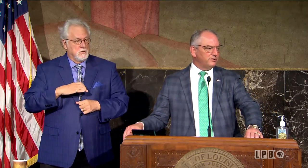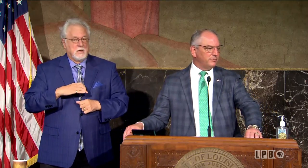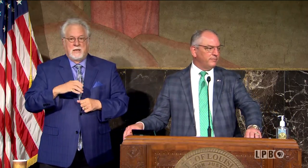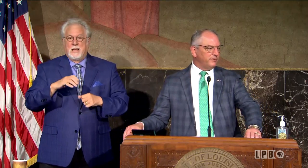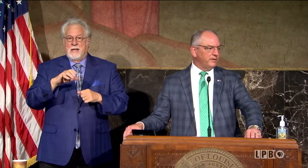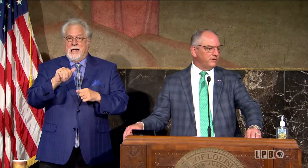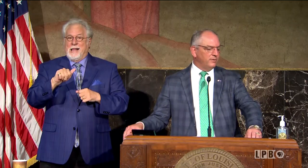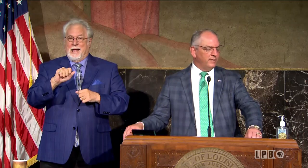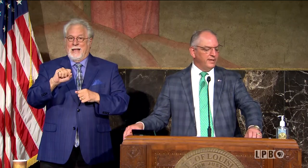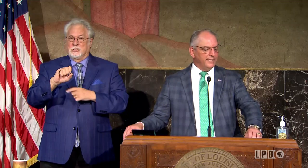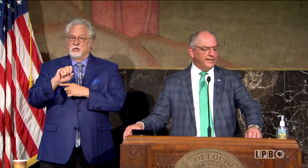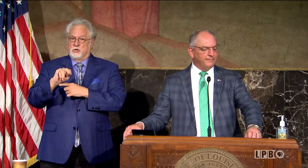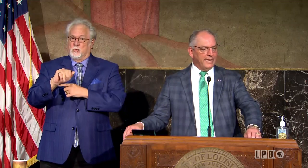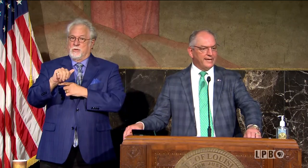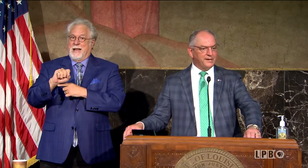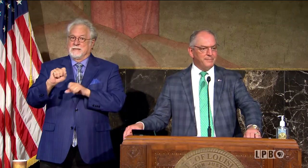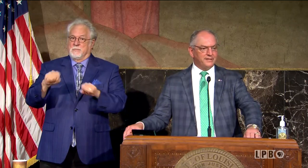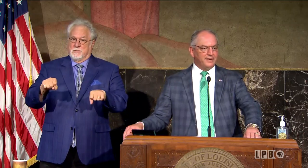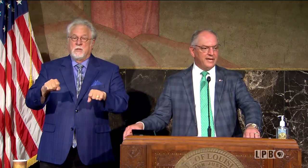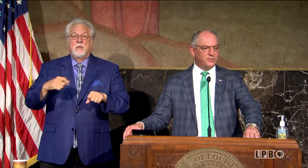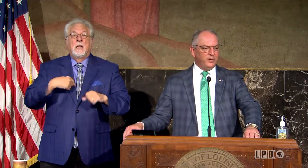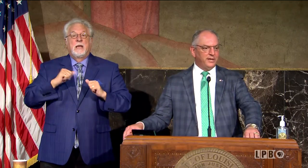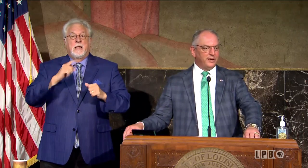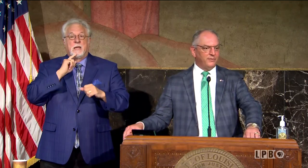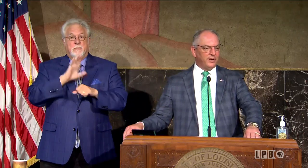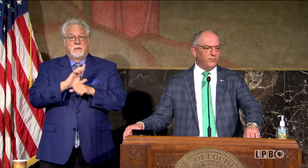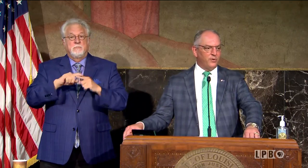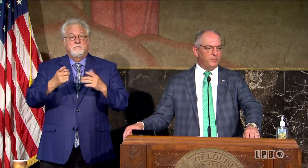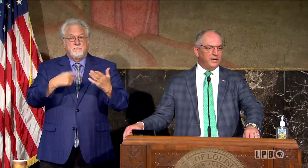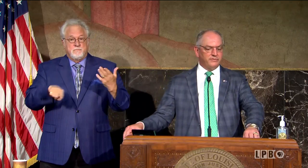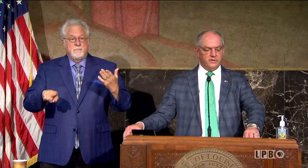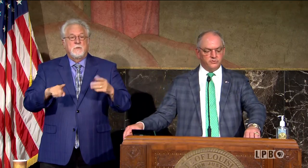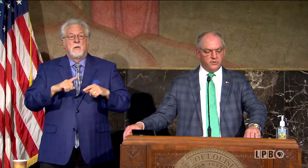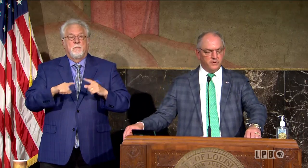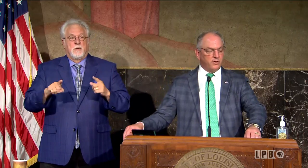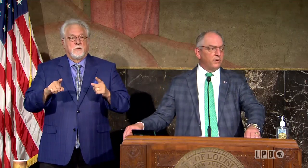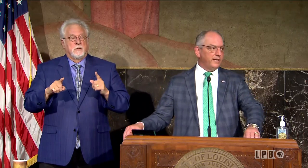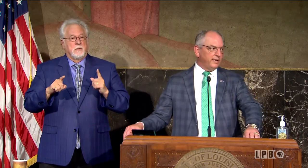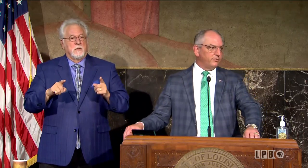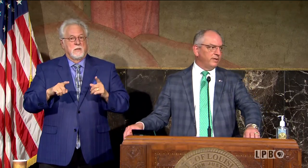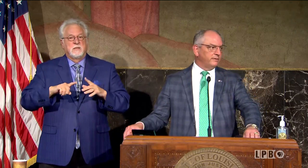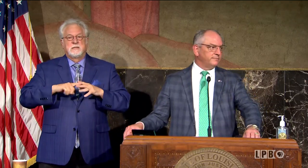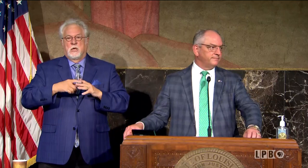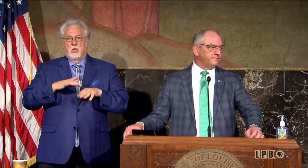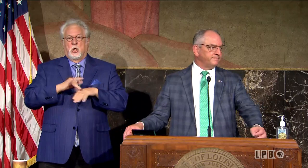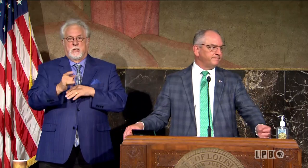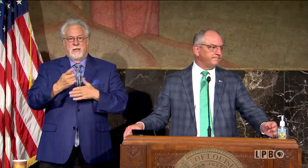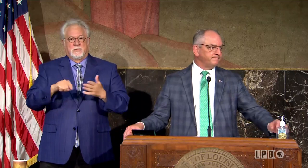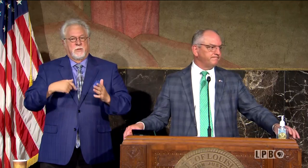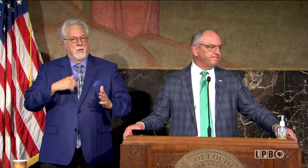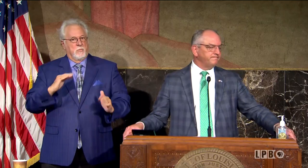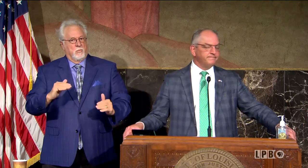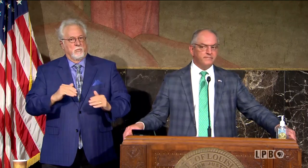as possible. And so I can commit to next week. What I want to believe is they'll start early next week.